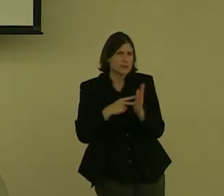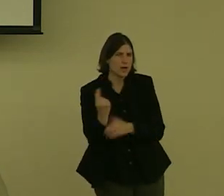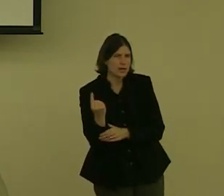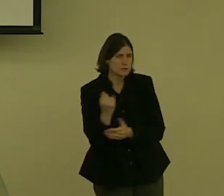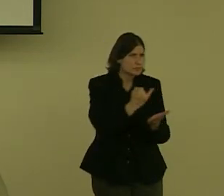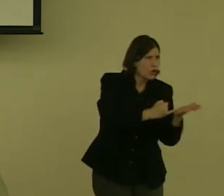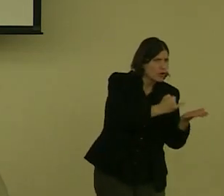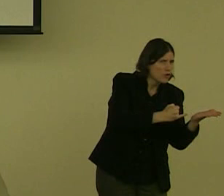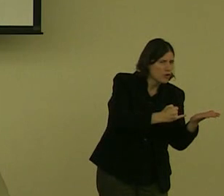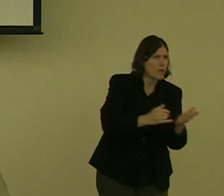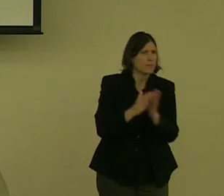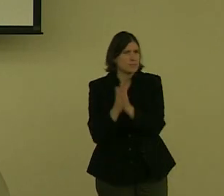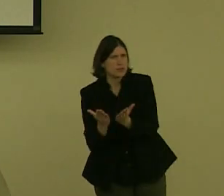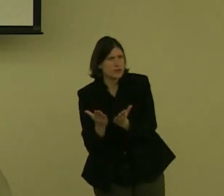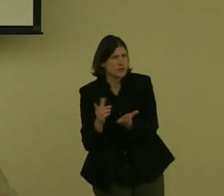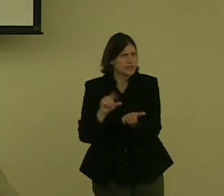You mean figuratively.